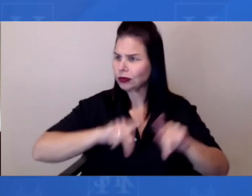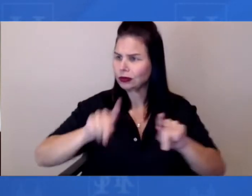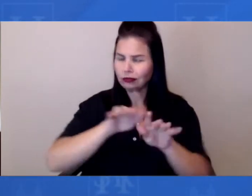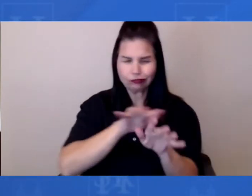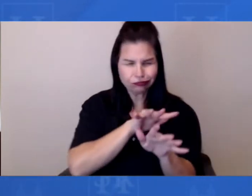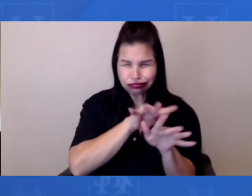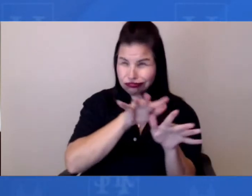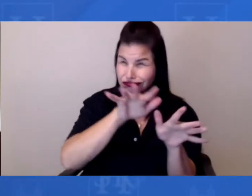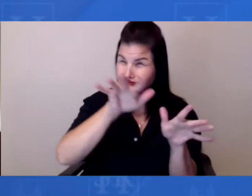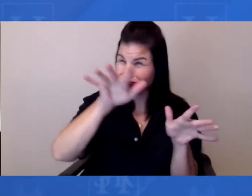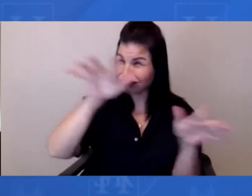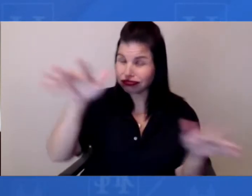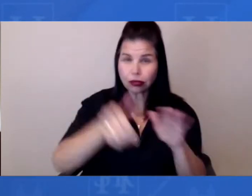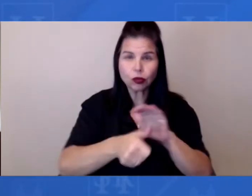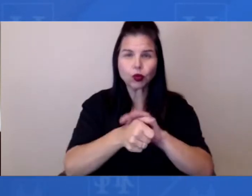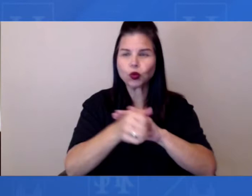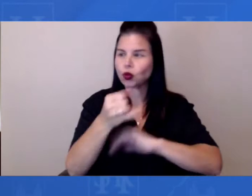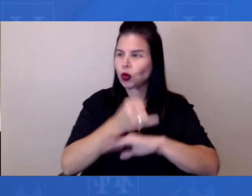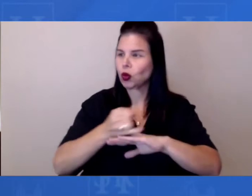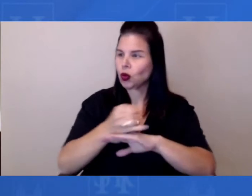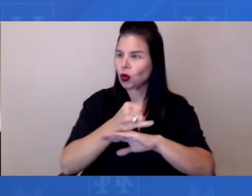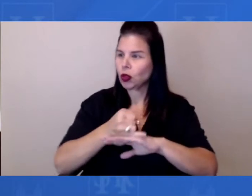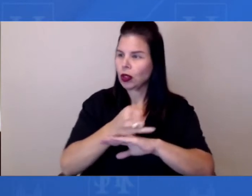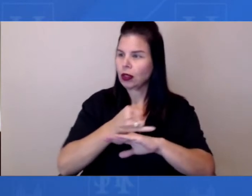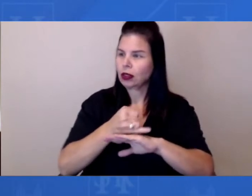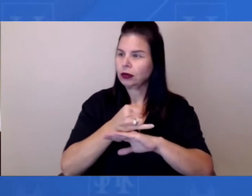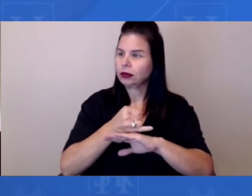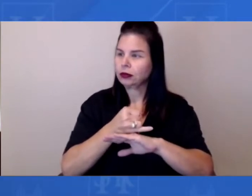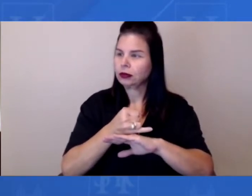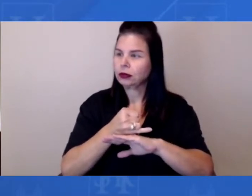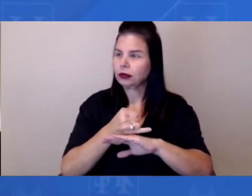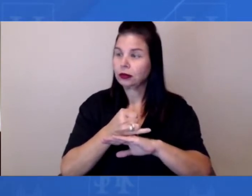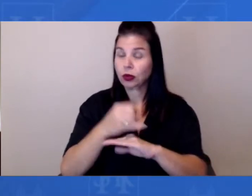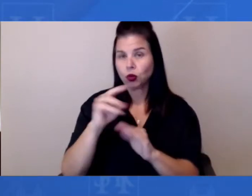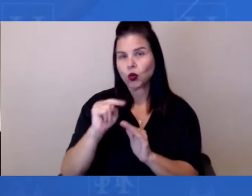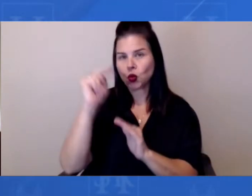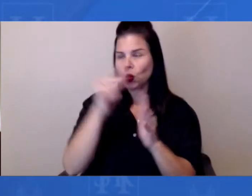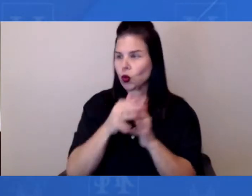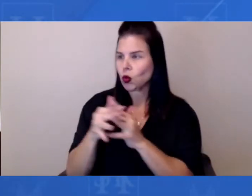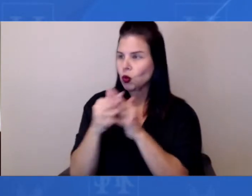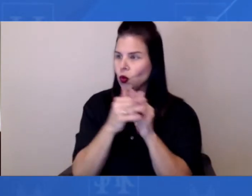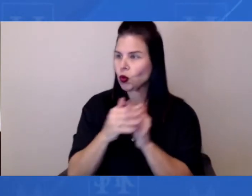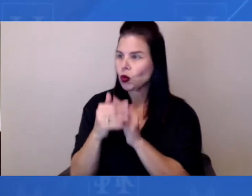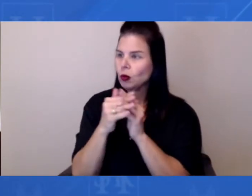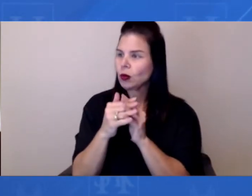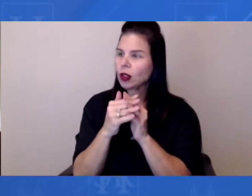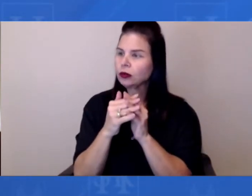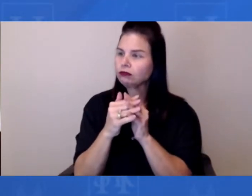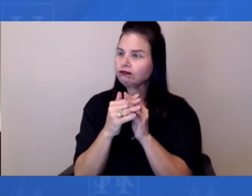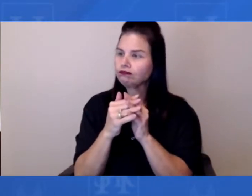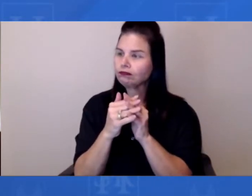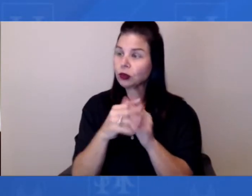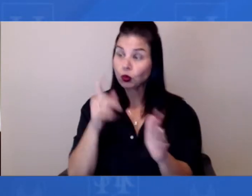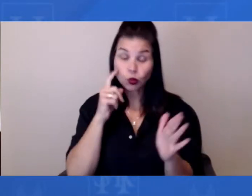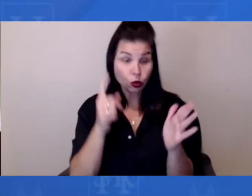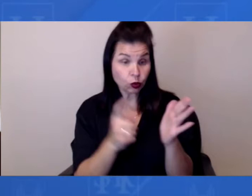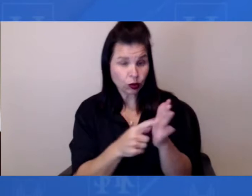and we recognize that we must do more to learn about the rich history of this land